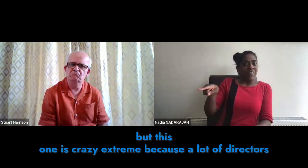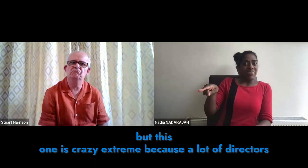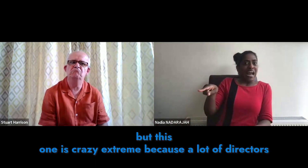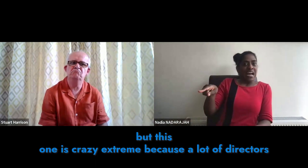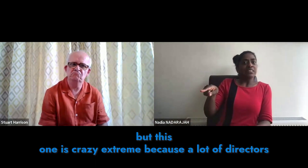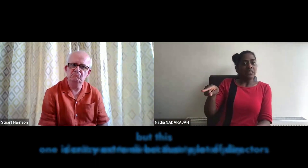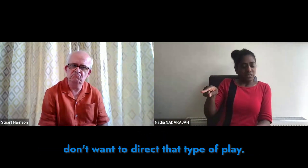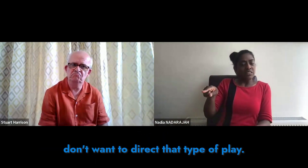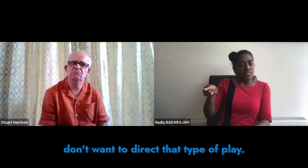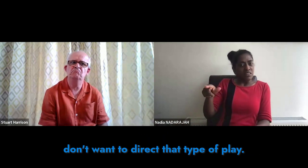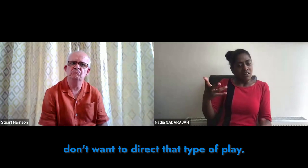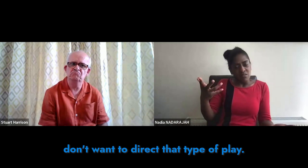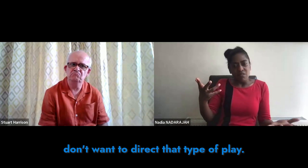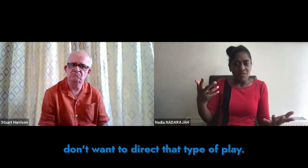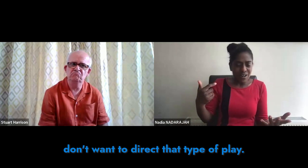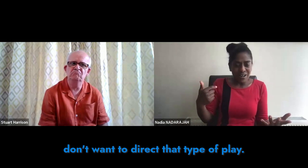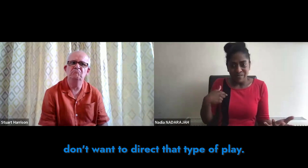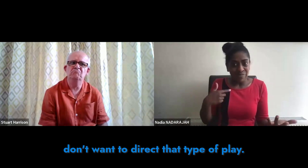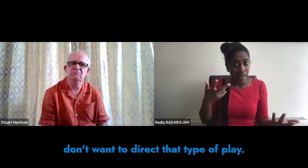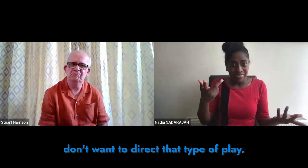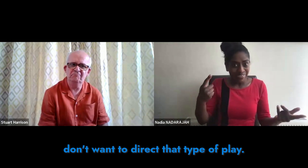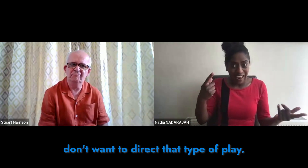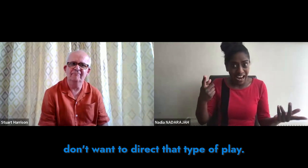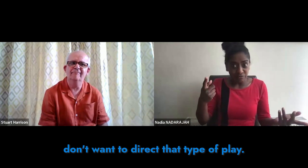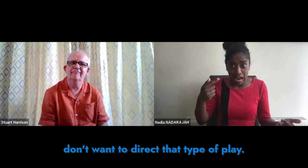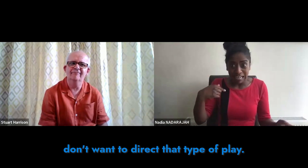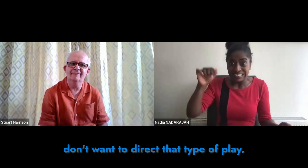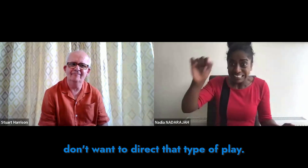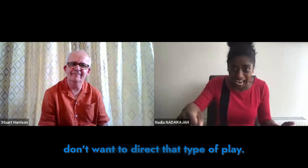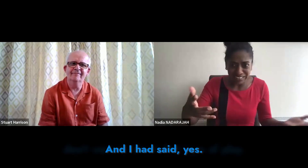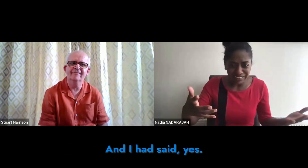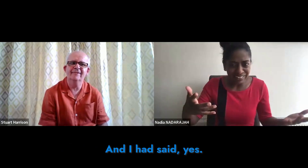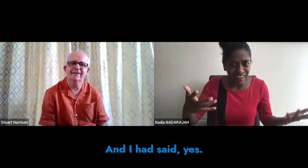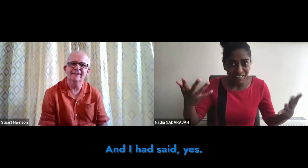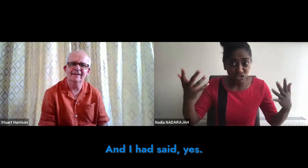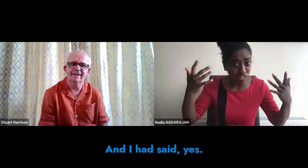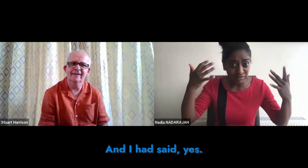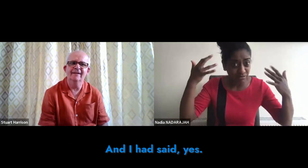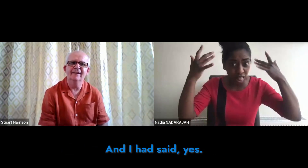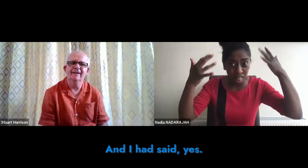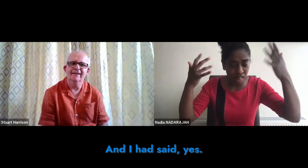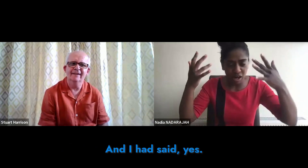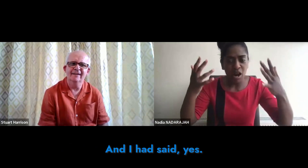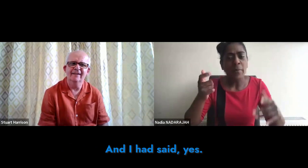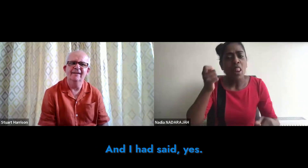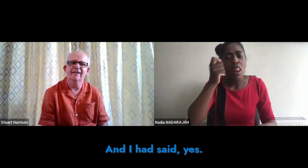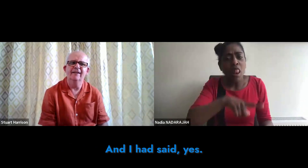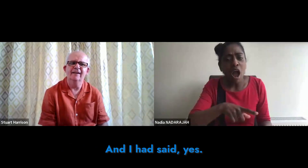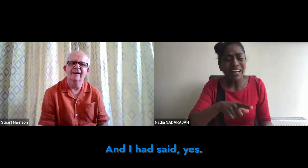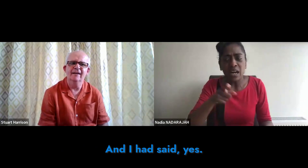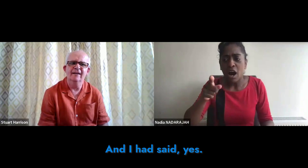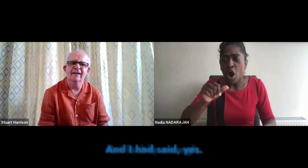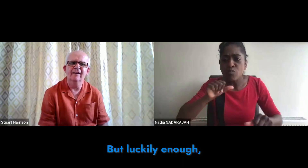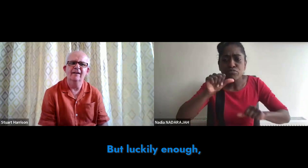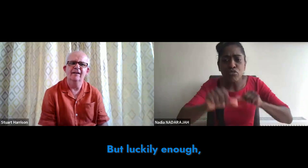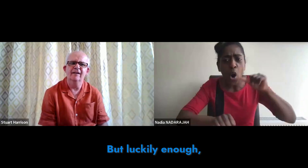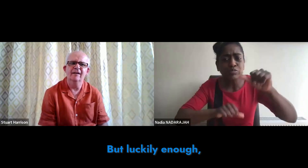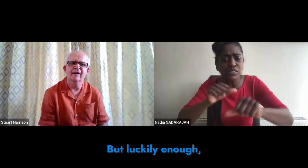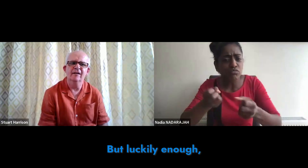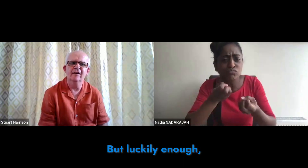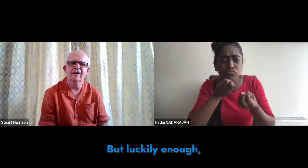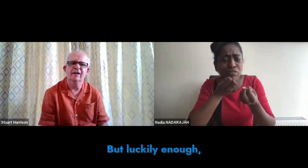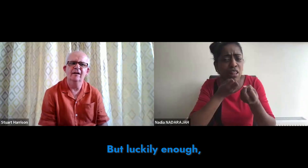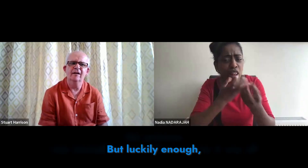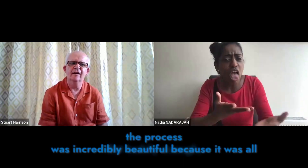a lot of directors don't want to direct that type of play. And I had said yes.